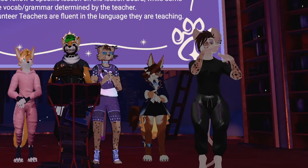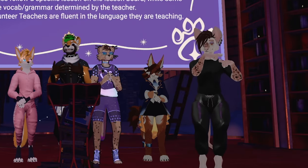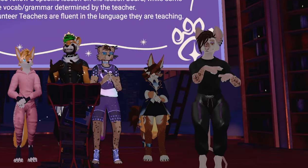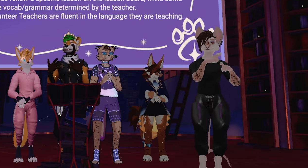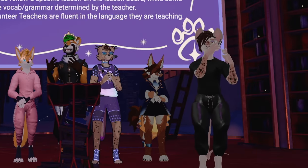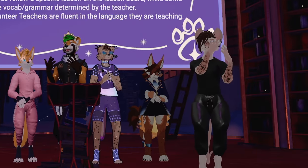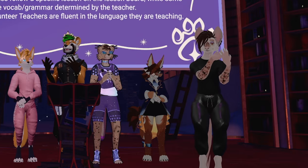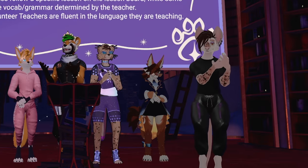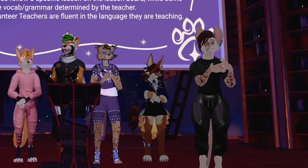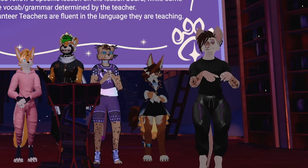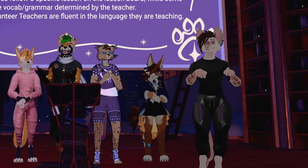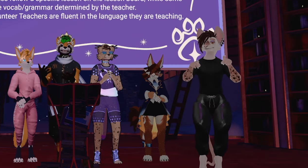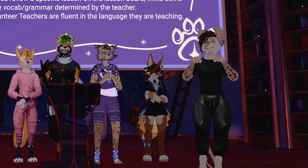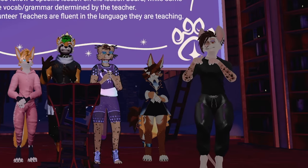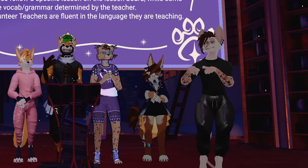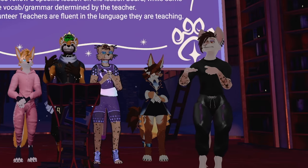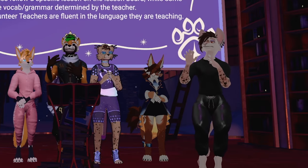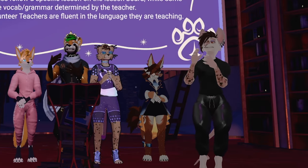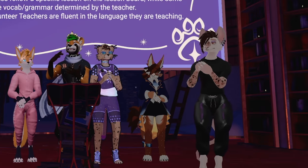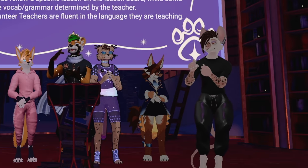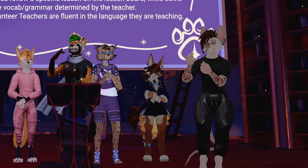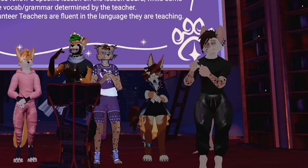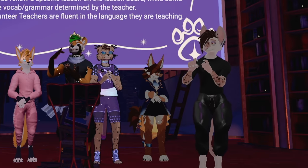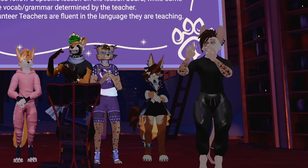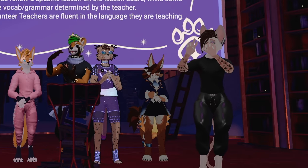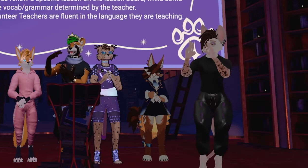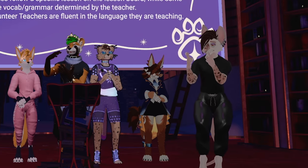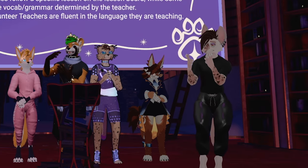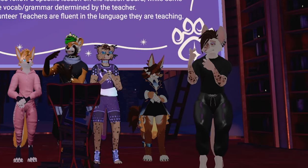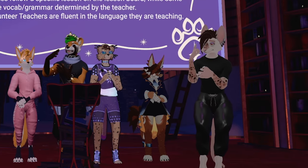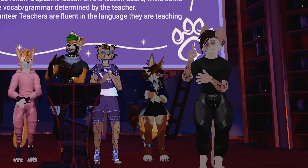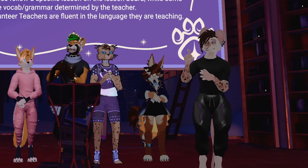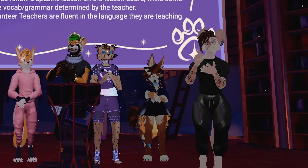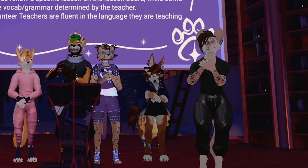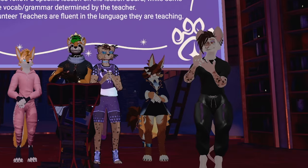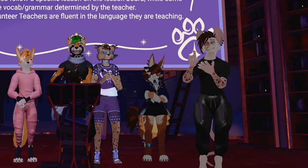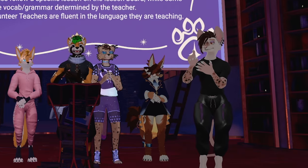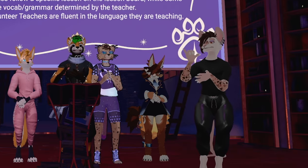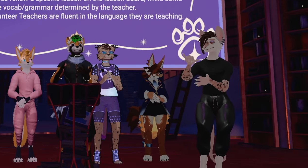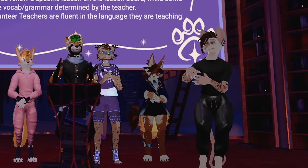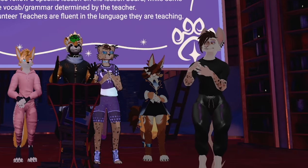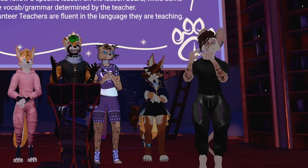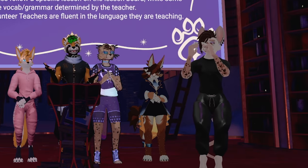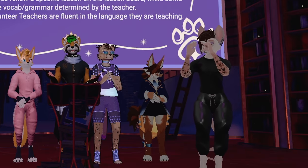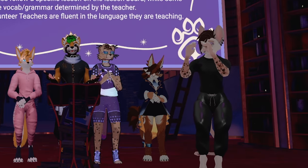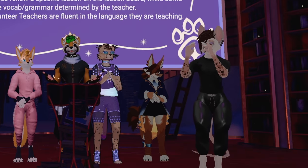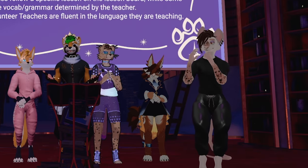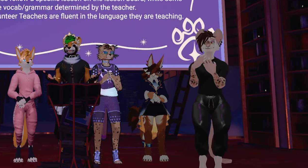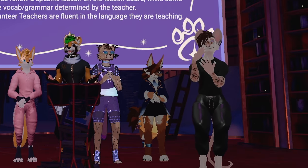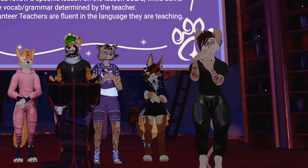that they're deciding we want to teach this and is going to teach a vocabulary lesson all to do with that, which is kind of what we're doing here